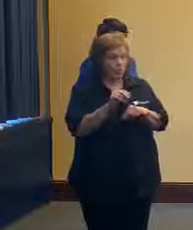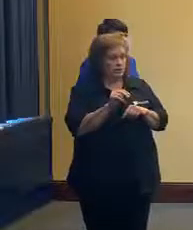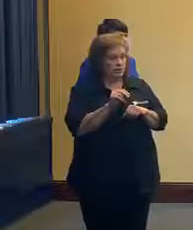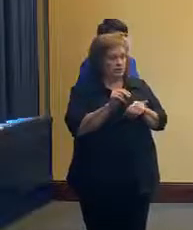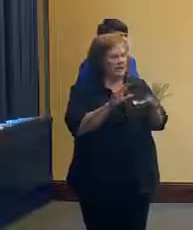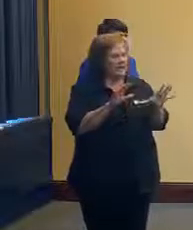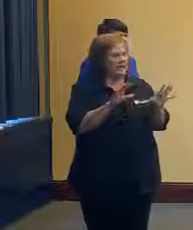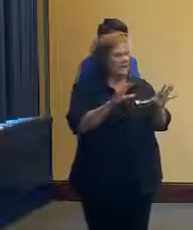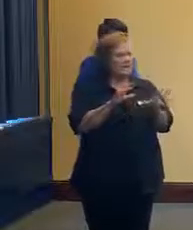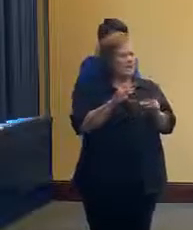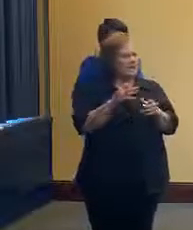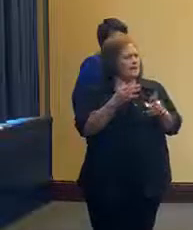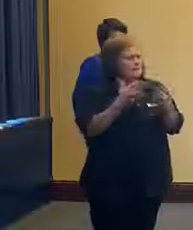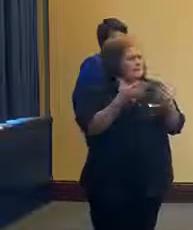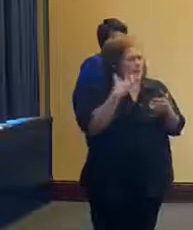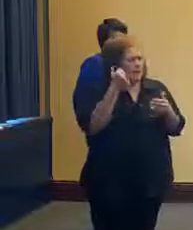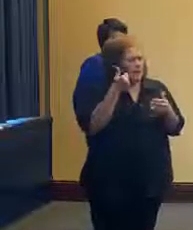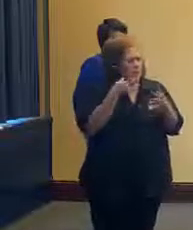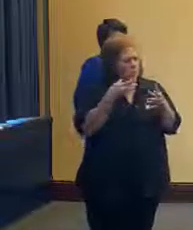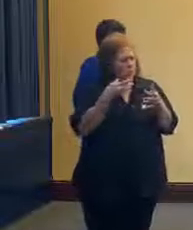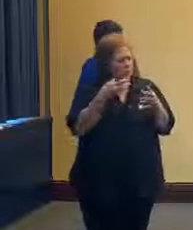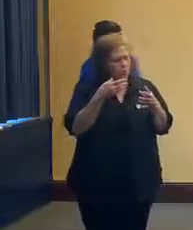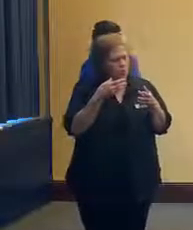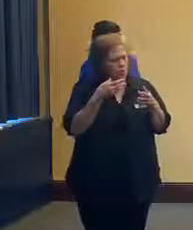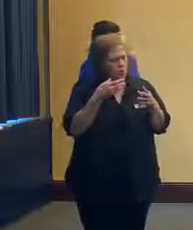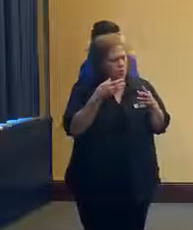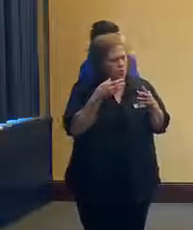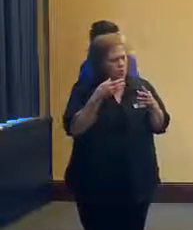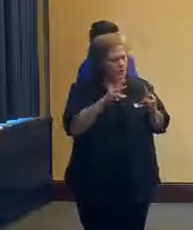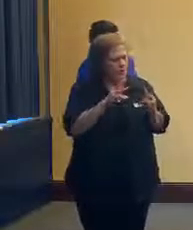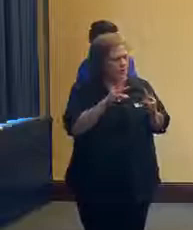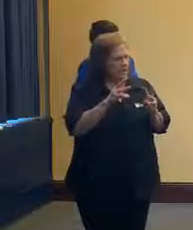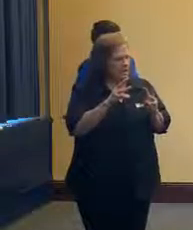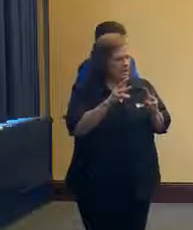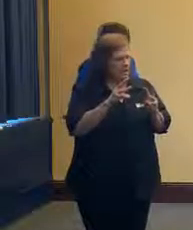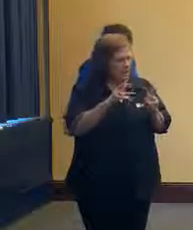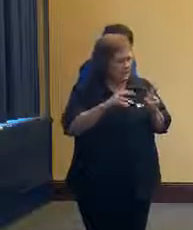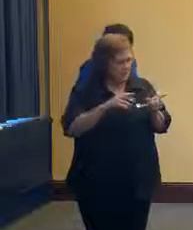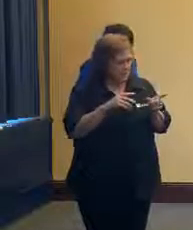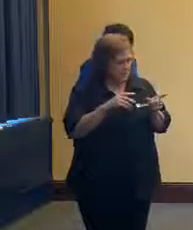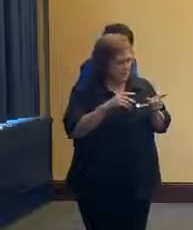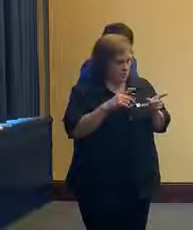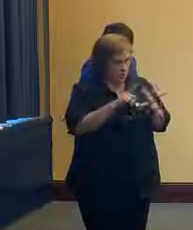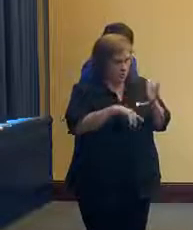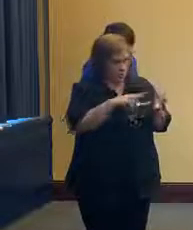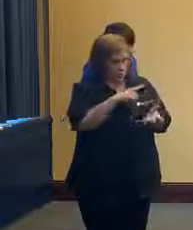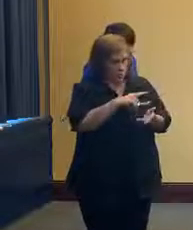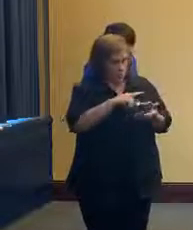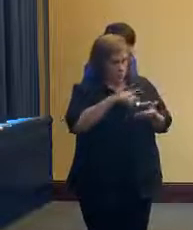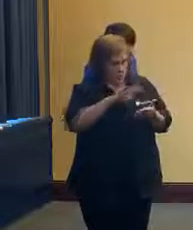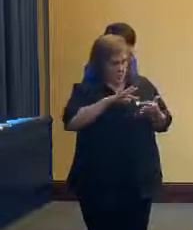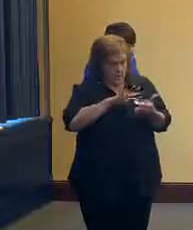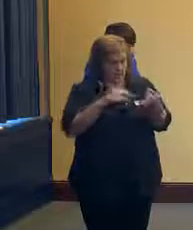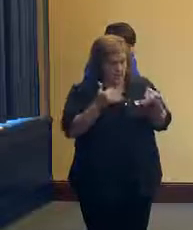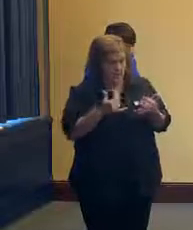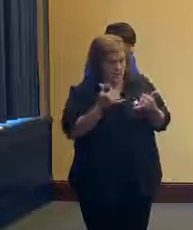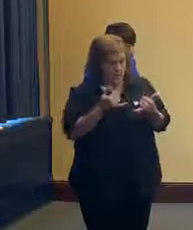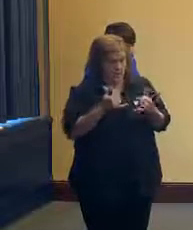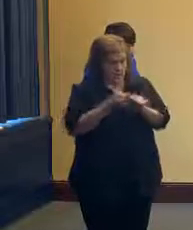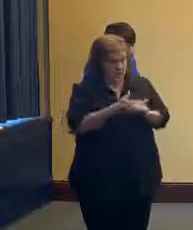I guess maybe the better way of asking this is, the scenario that you guys are looking at right now is based